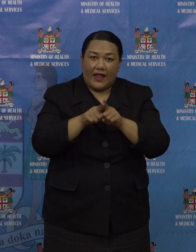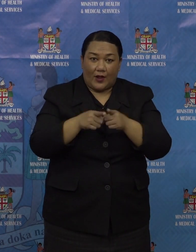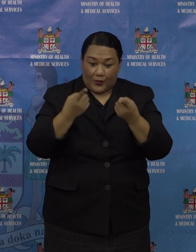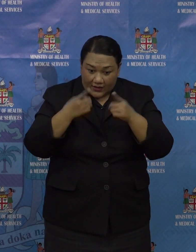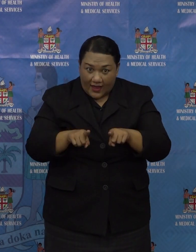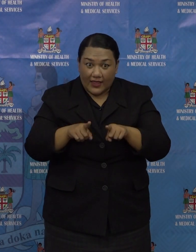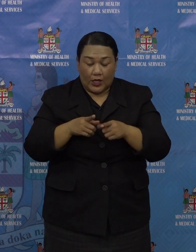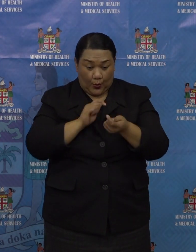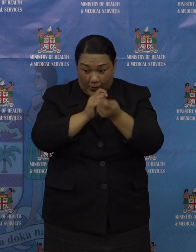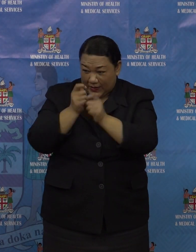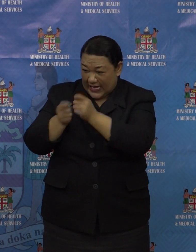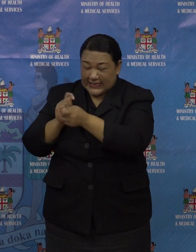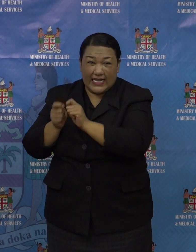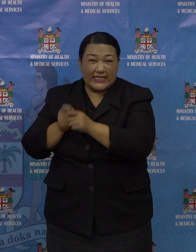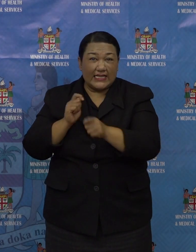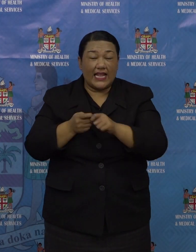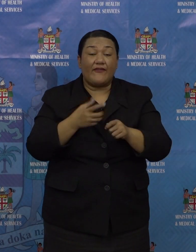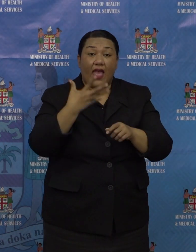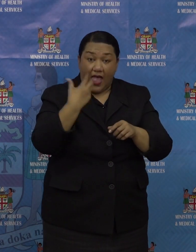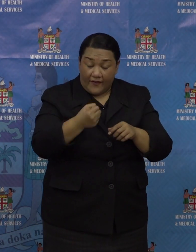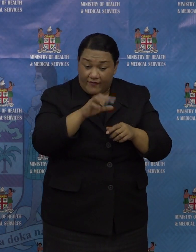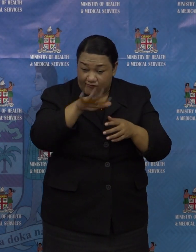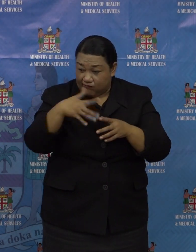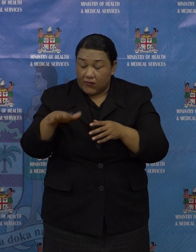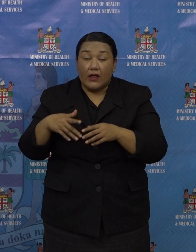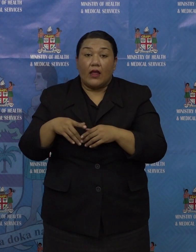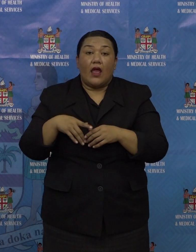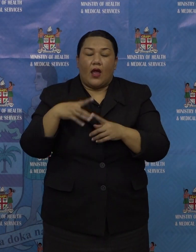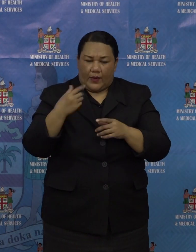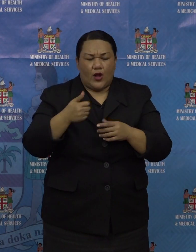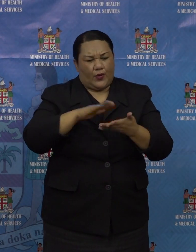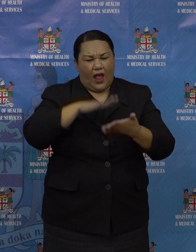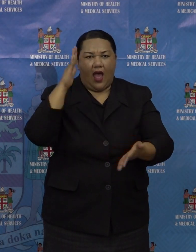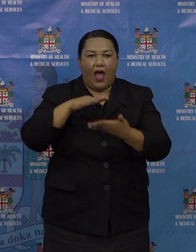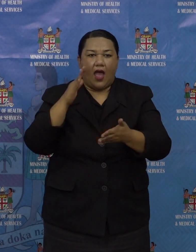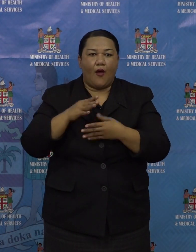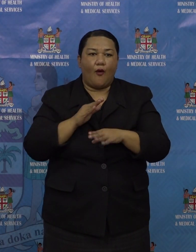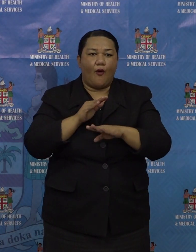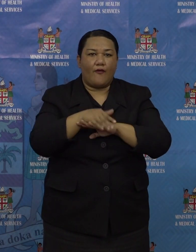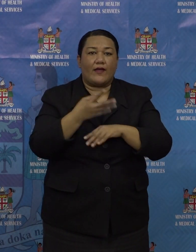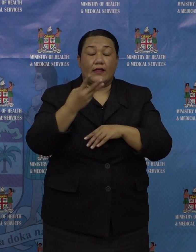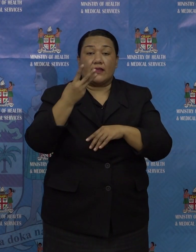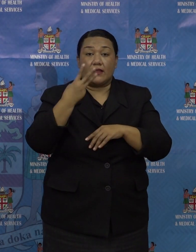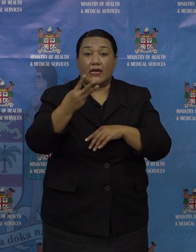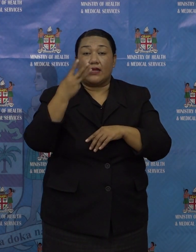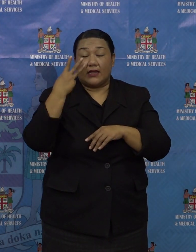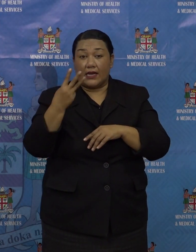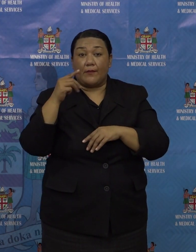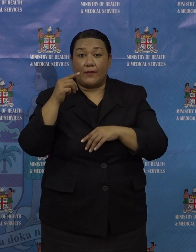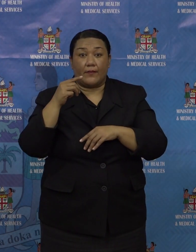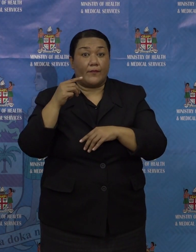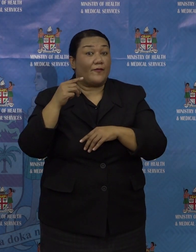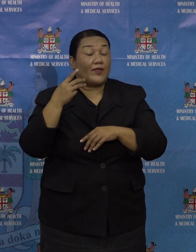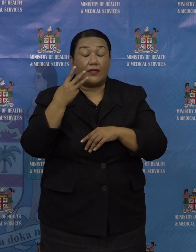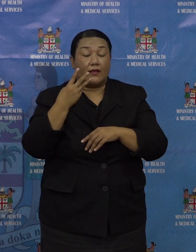we know that our test positivity is still very high. At a national level, it's over 34%, it's 33.6%,